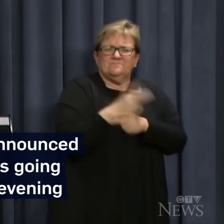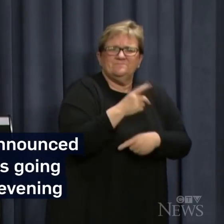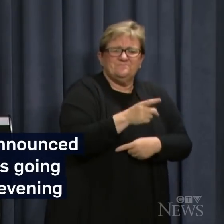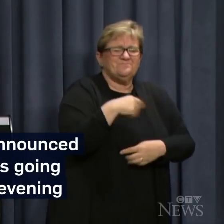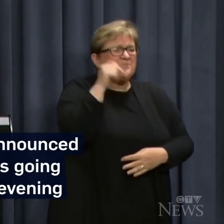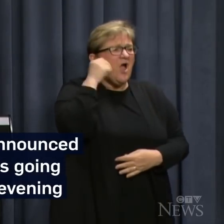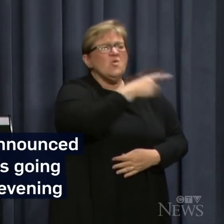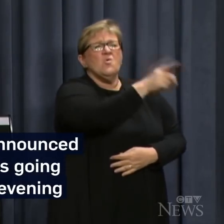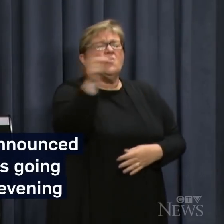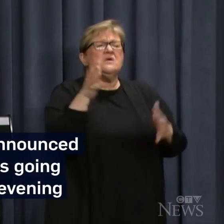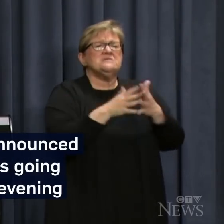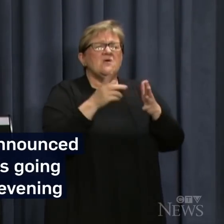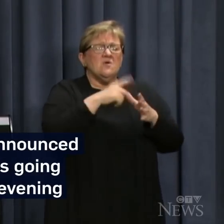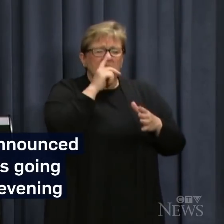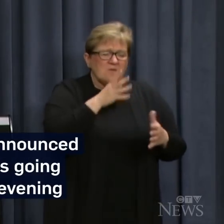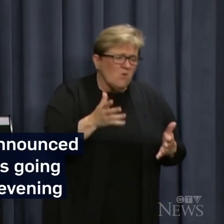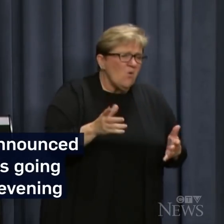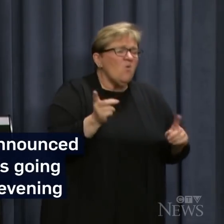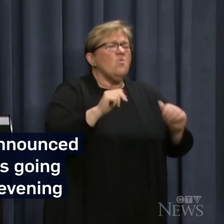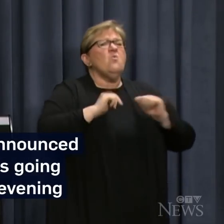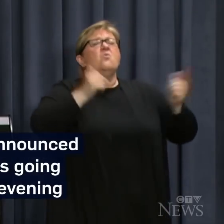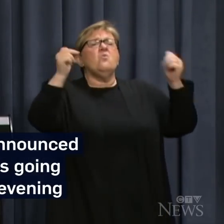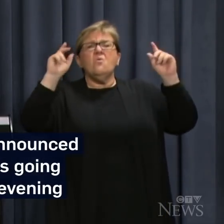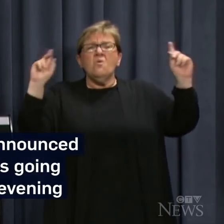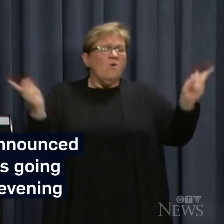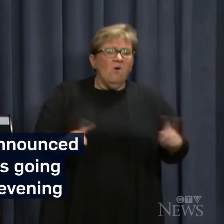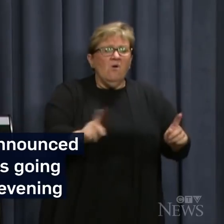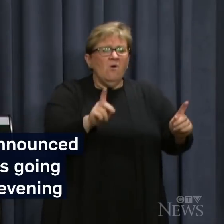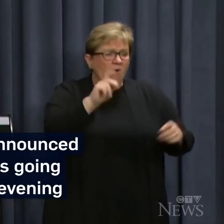know for many Western Australians, this is going to come as a shock.